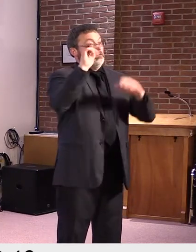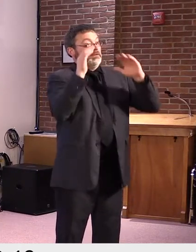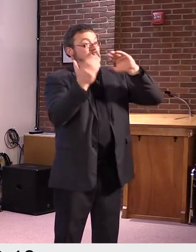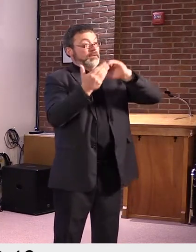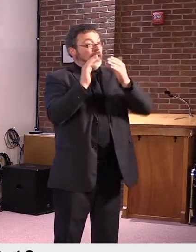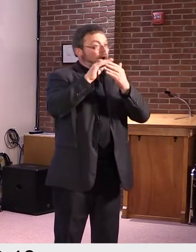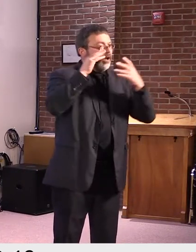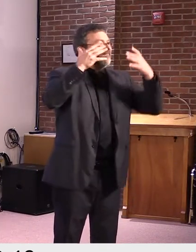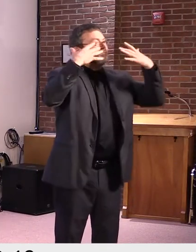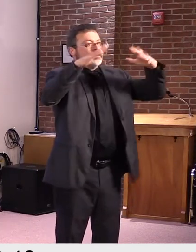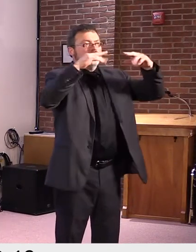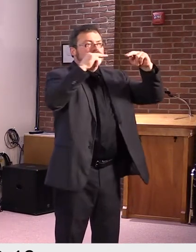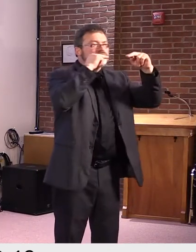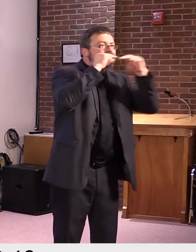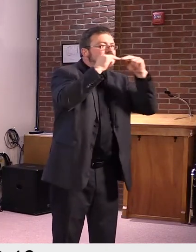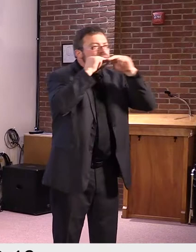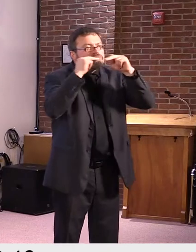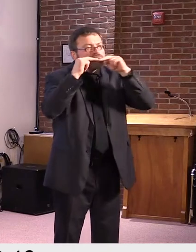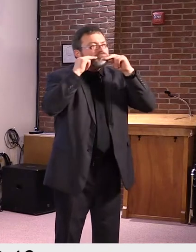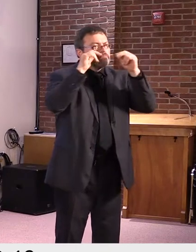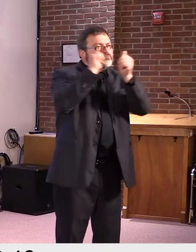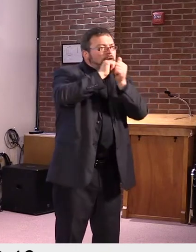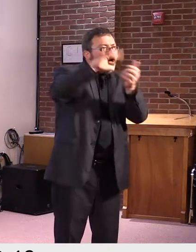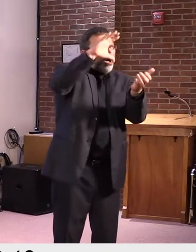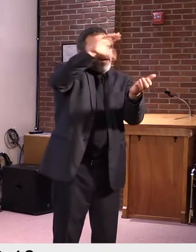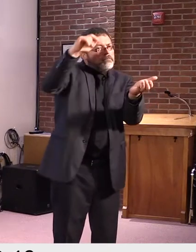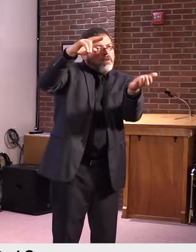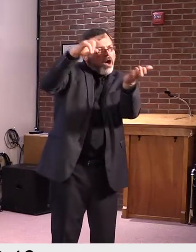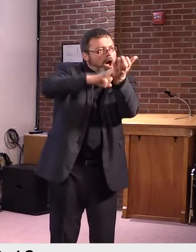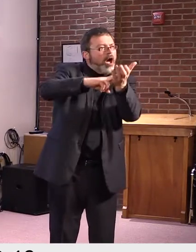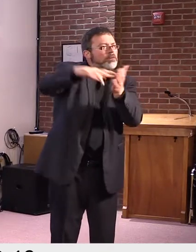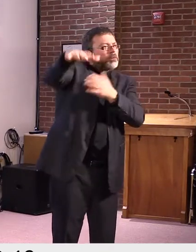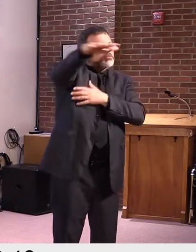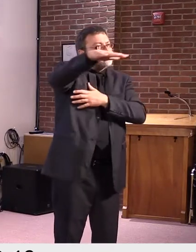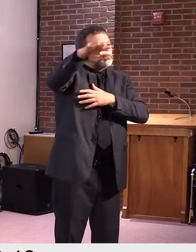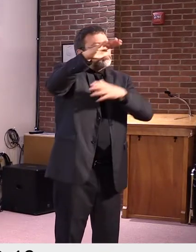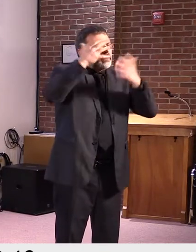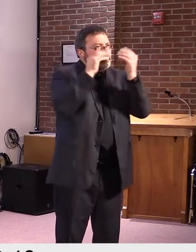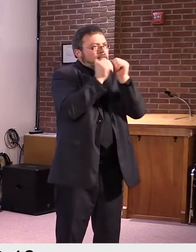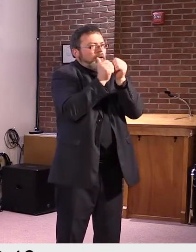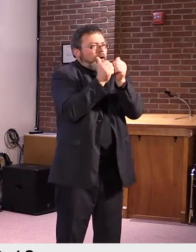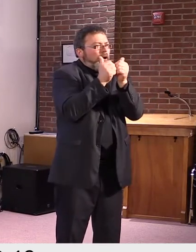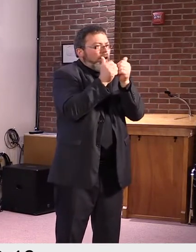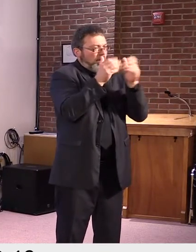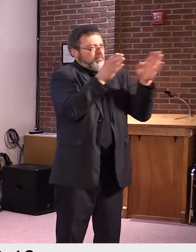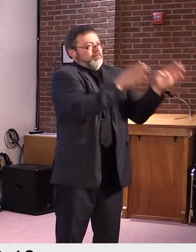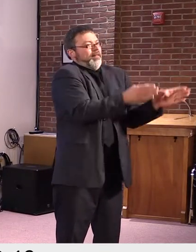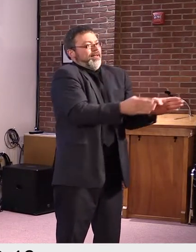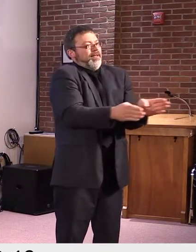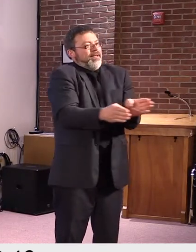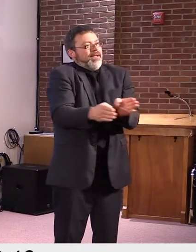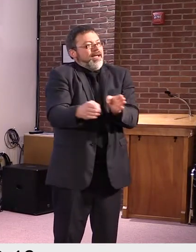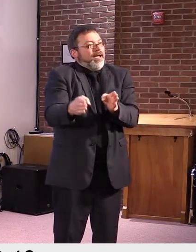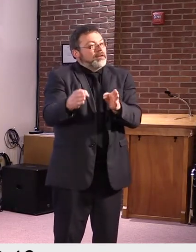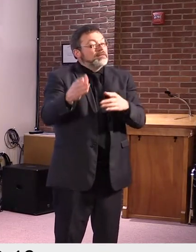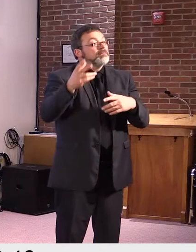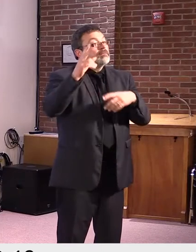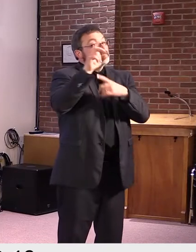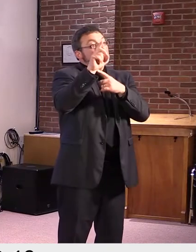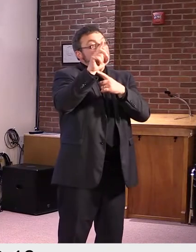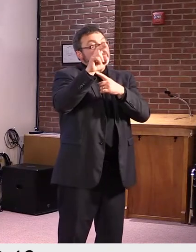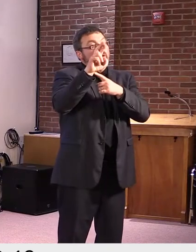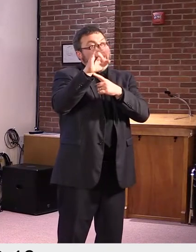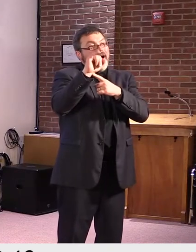local businesses, and landowners to give residents a drive-in fireworks option. They've identified large